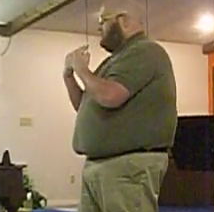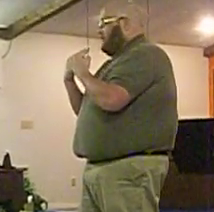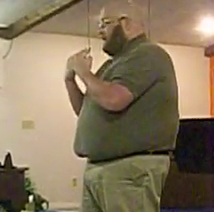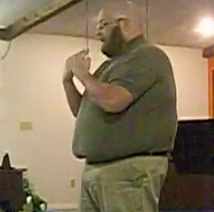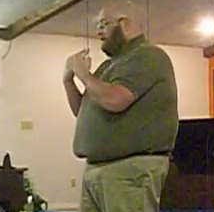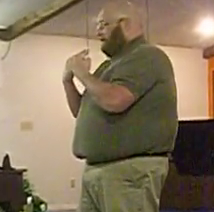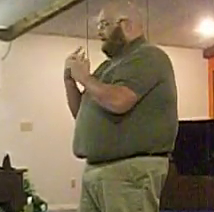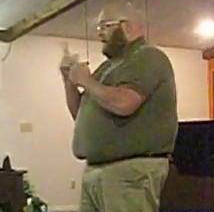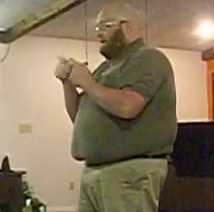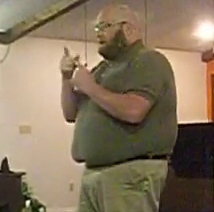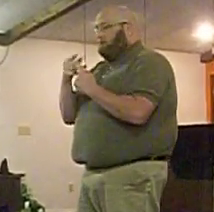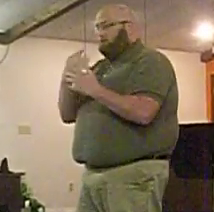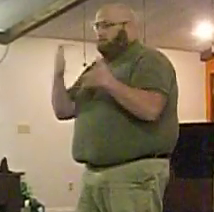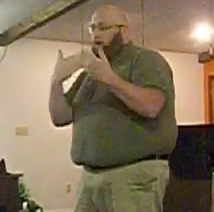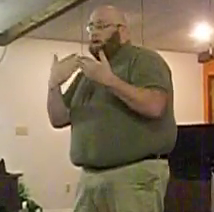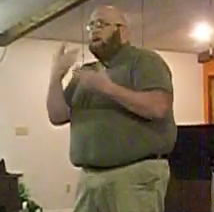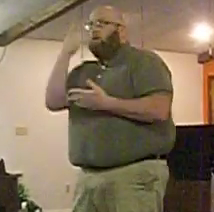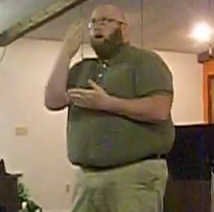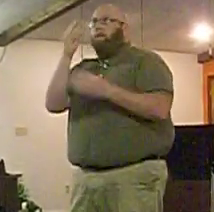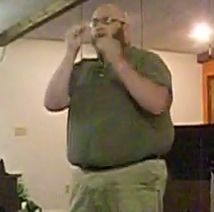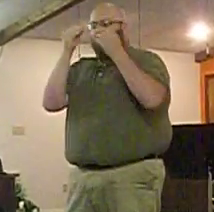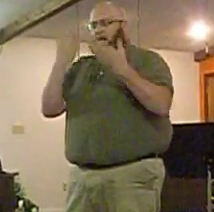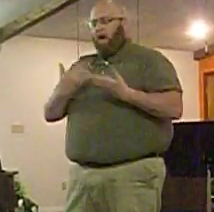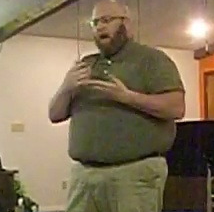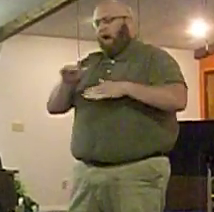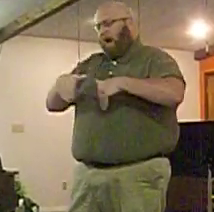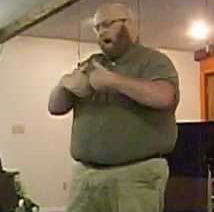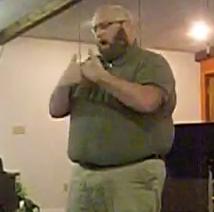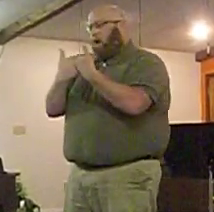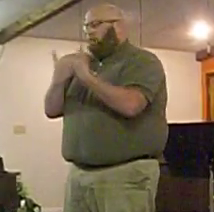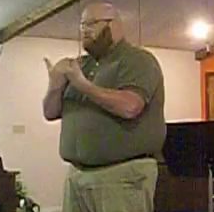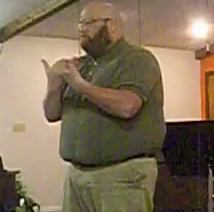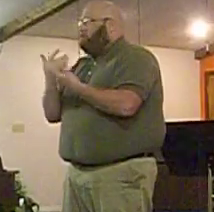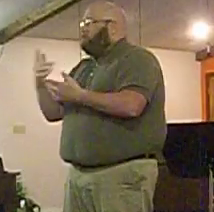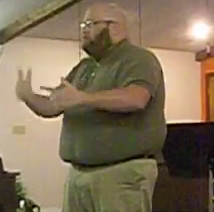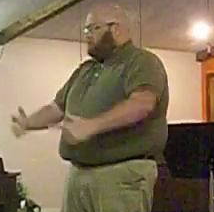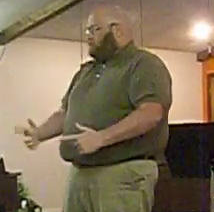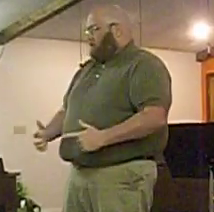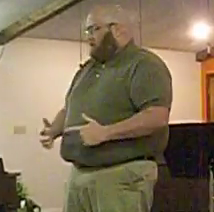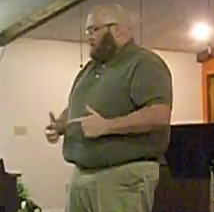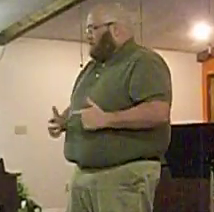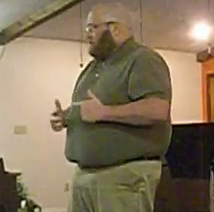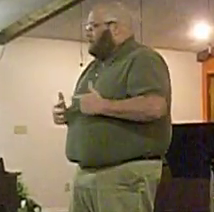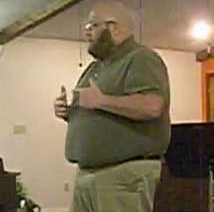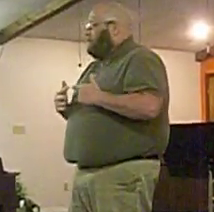And though he taught me how to live,